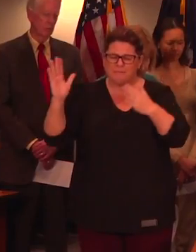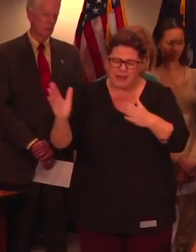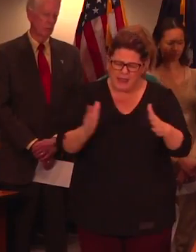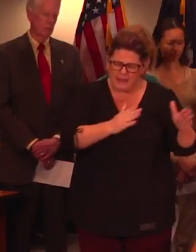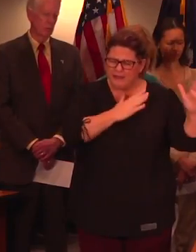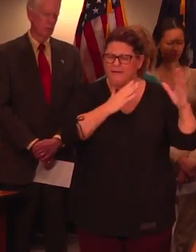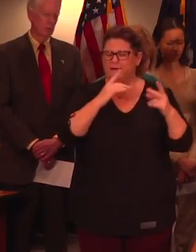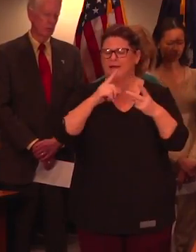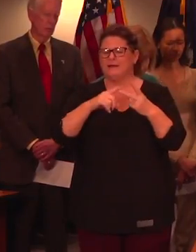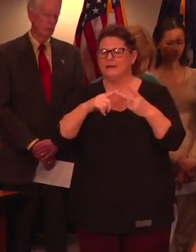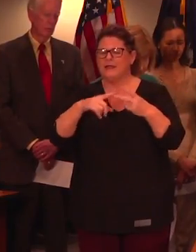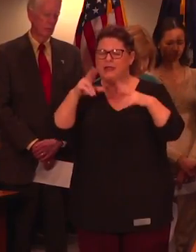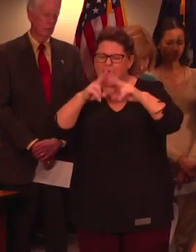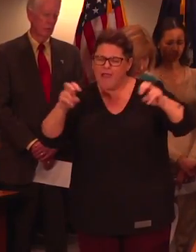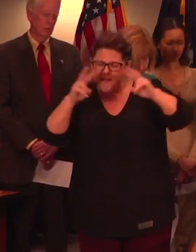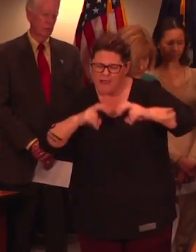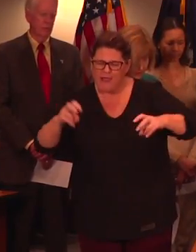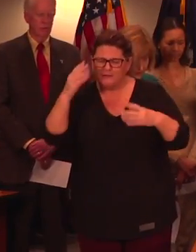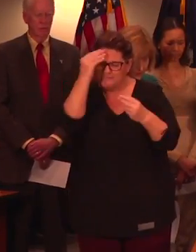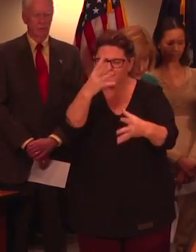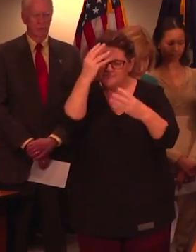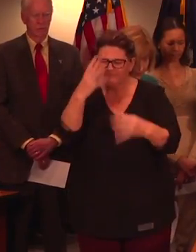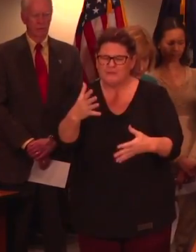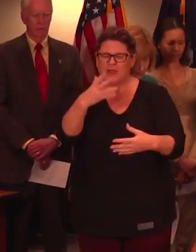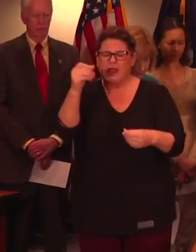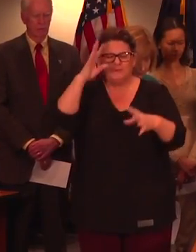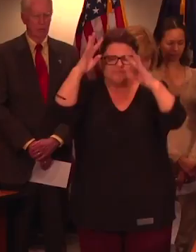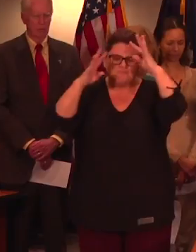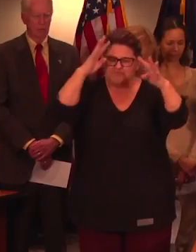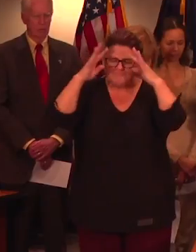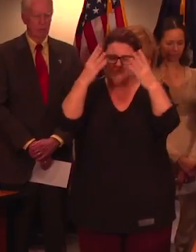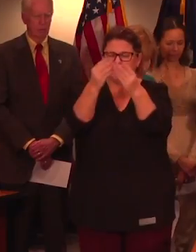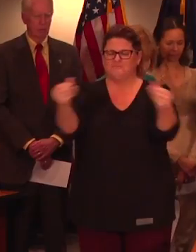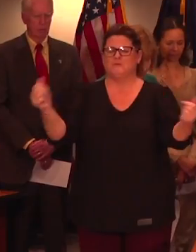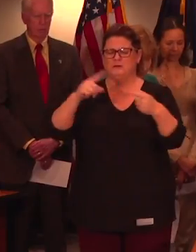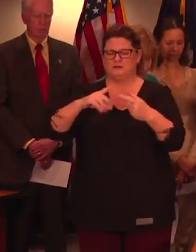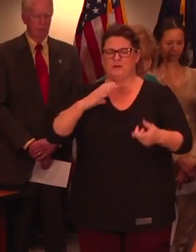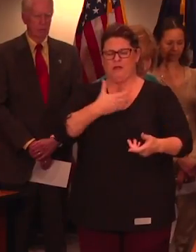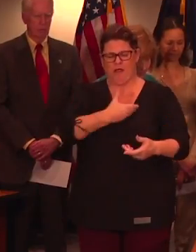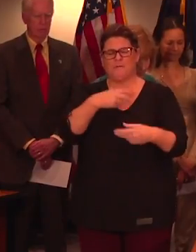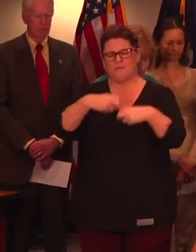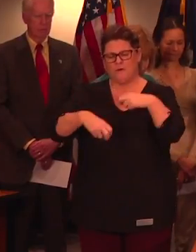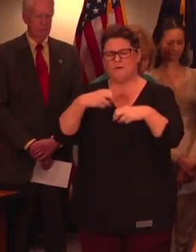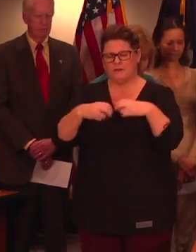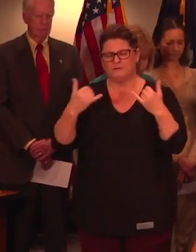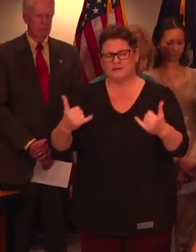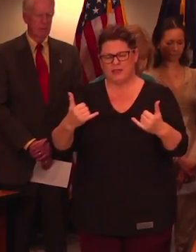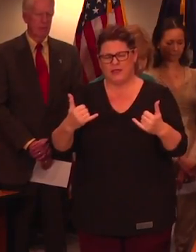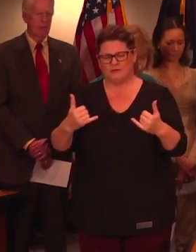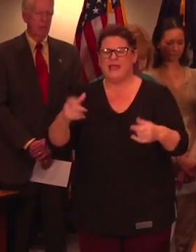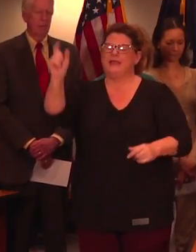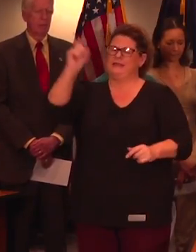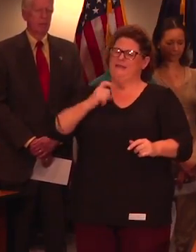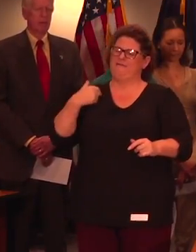data, and propose innovative solutions to our complex problems. Manifest it in us